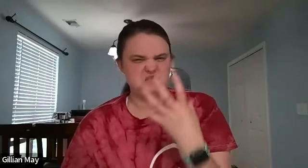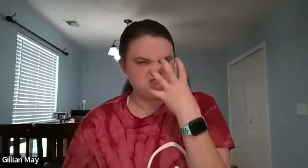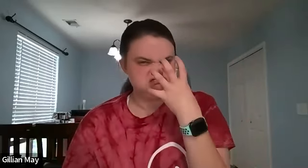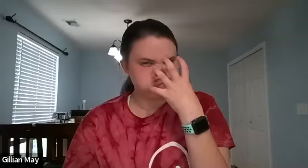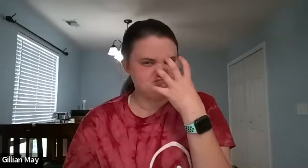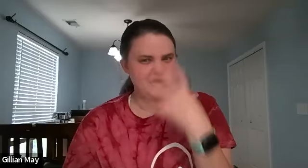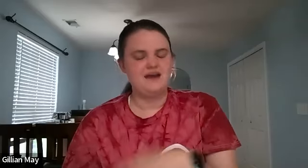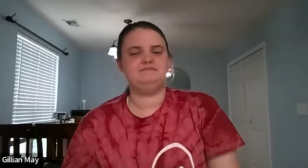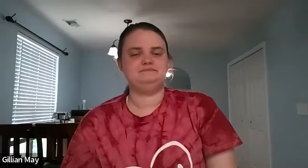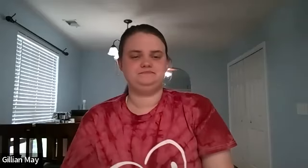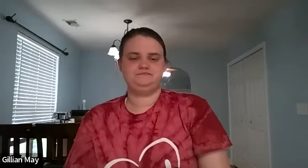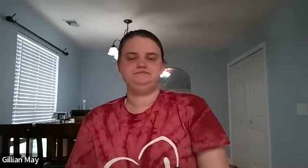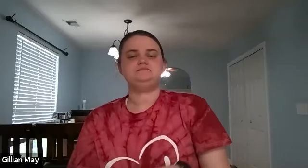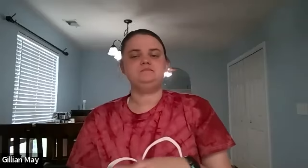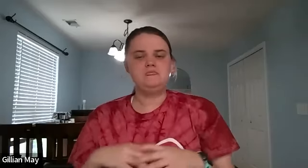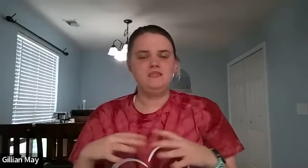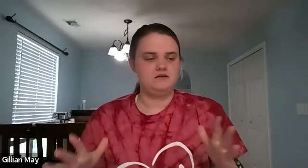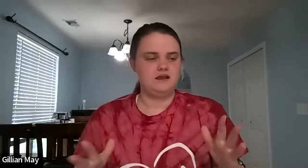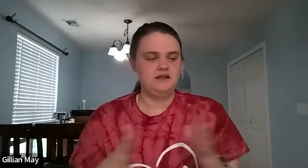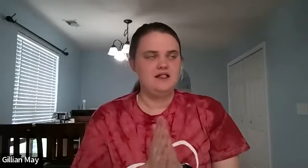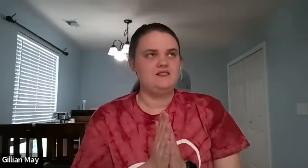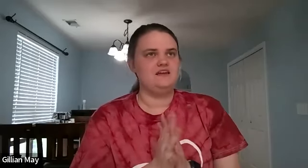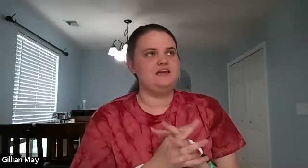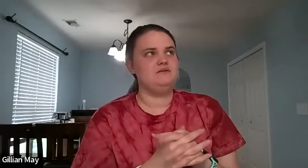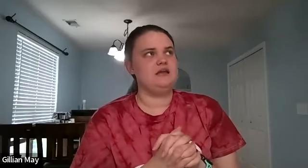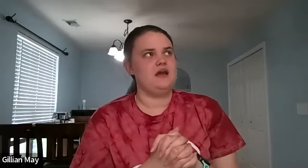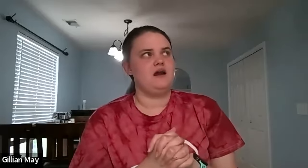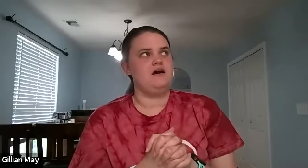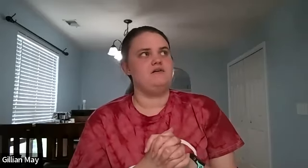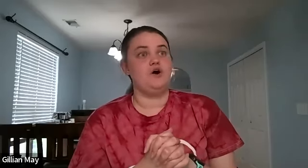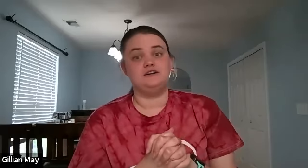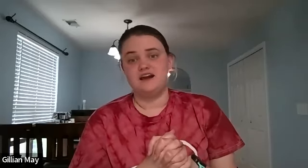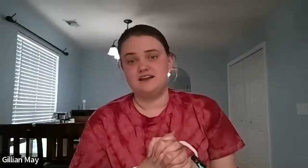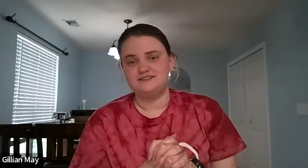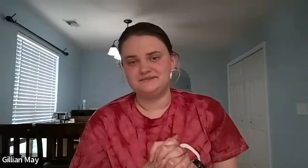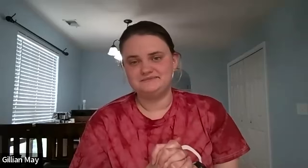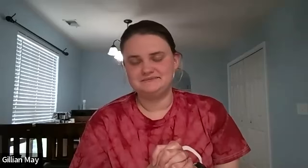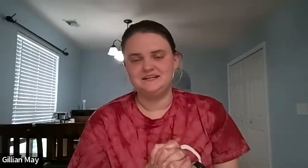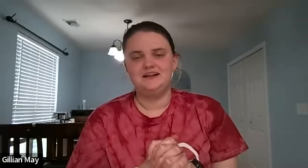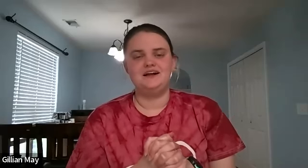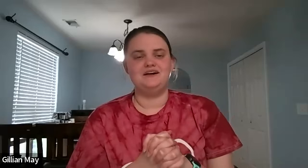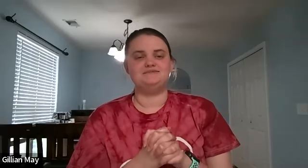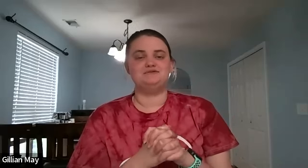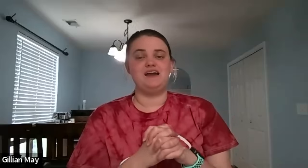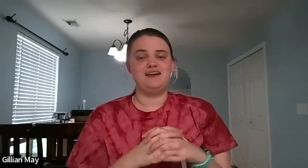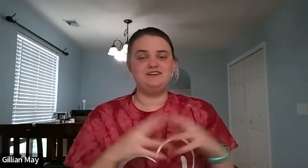just mad. All right, then we have our tired. So tired is